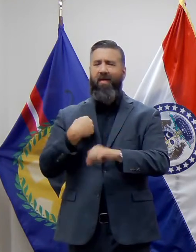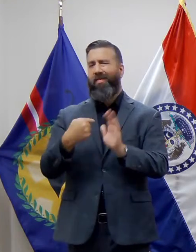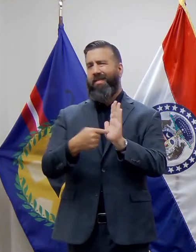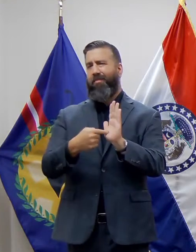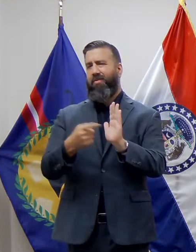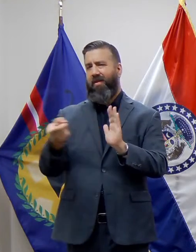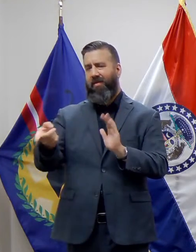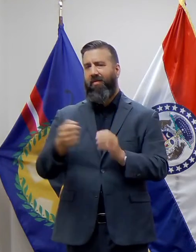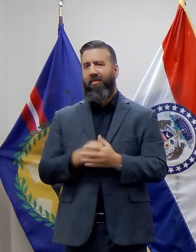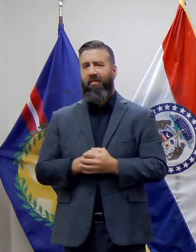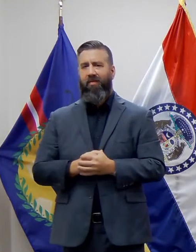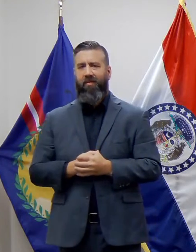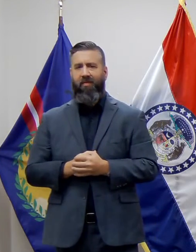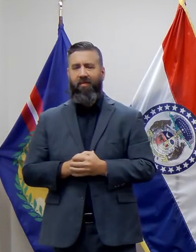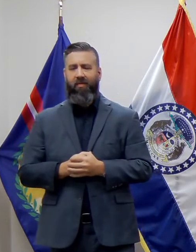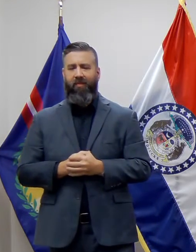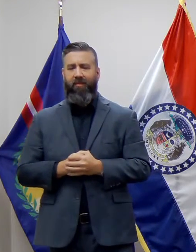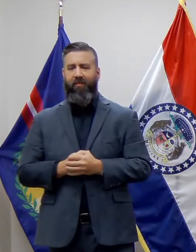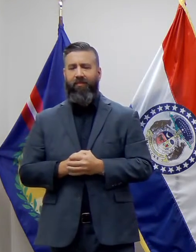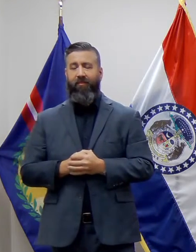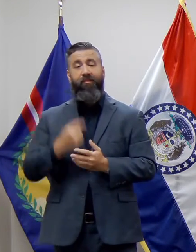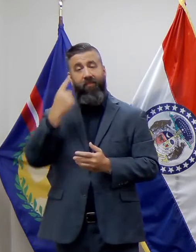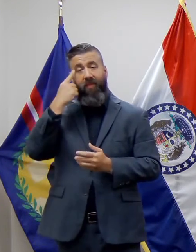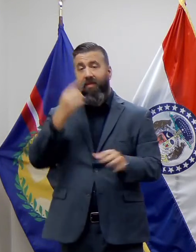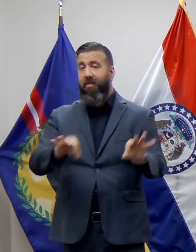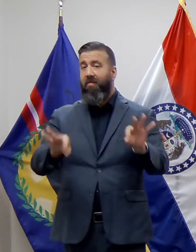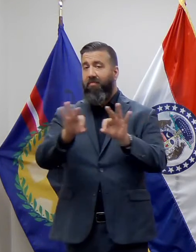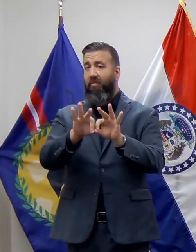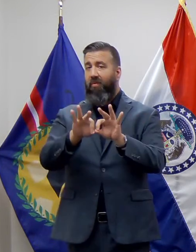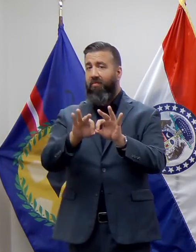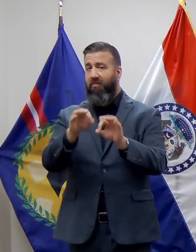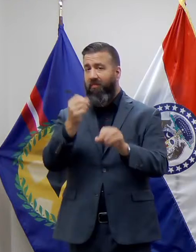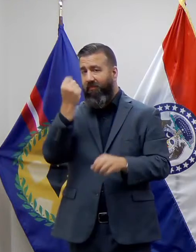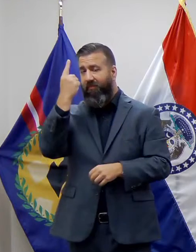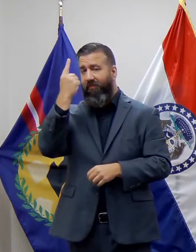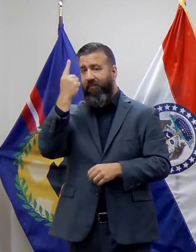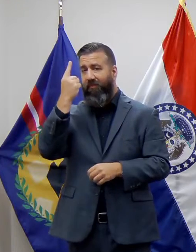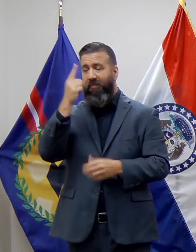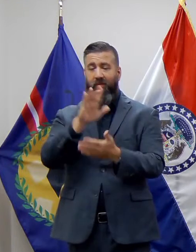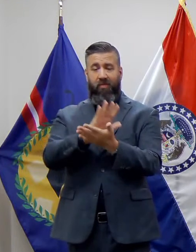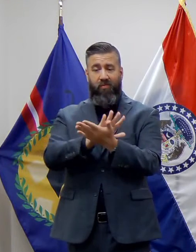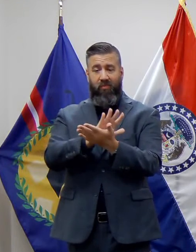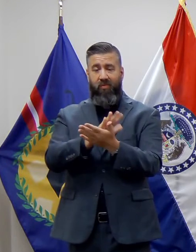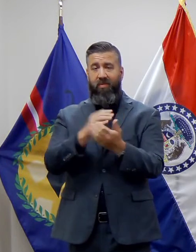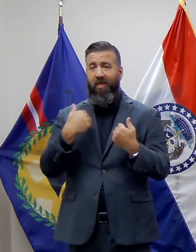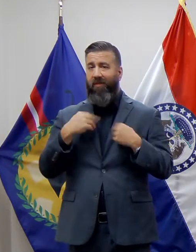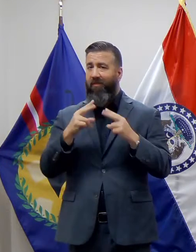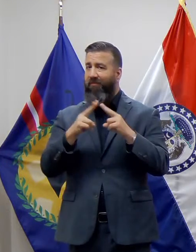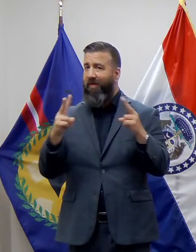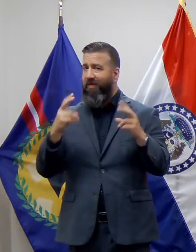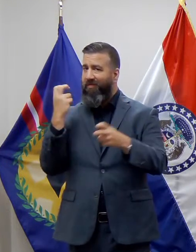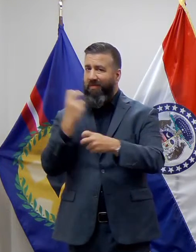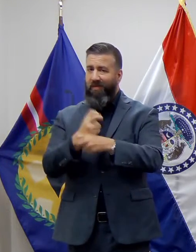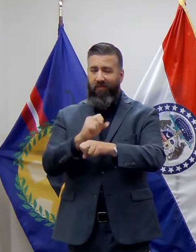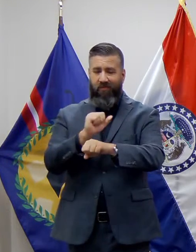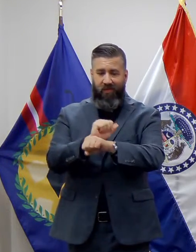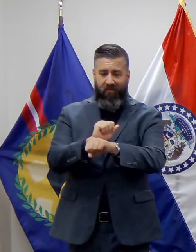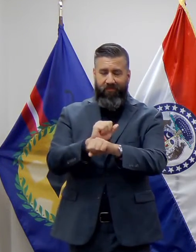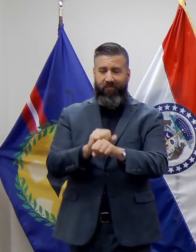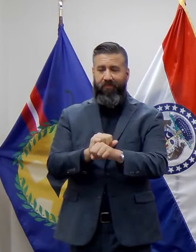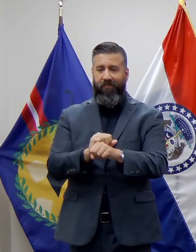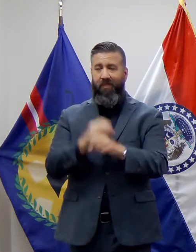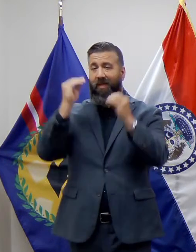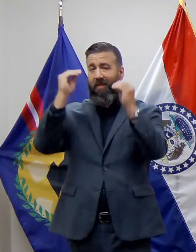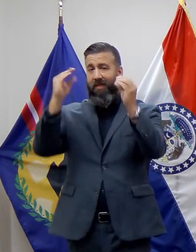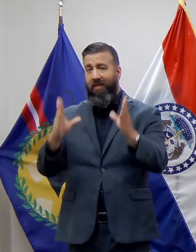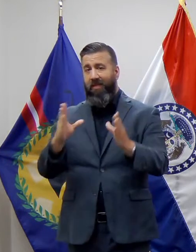examples. But I think it's important to recognize that our schools have a very difficult job, our teachers and